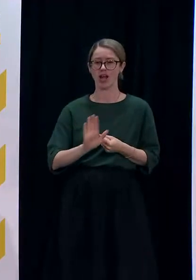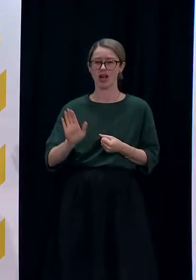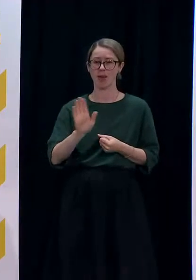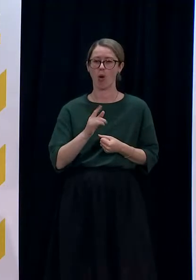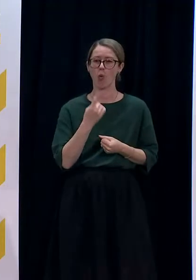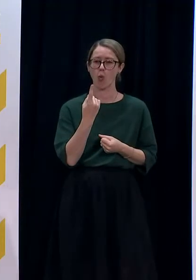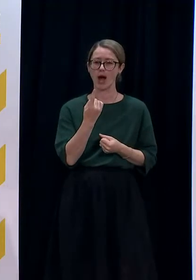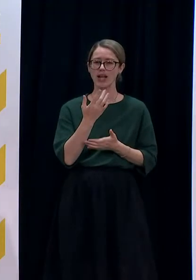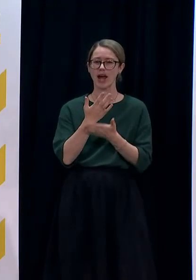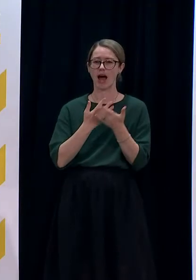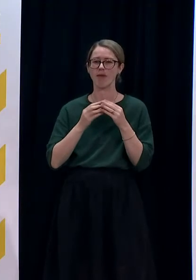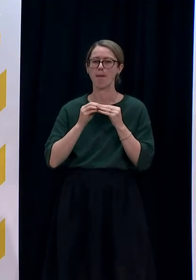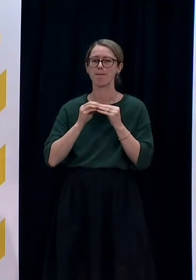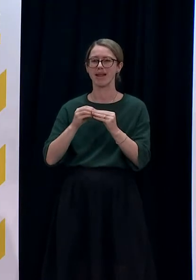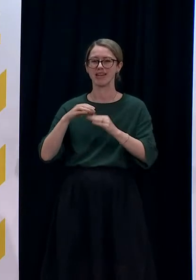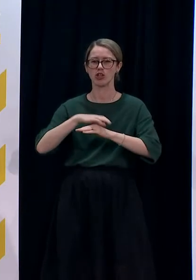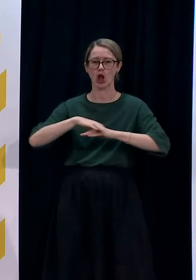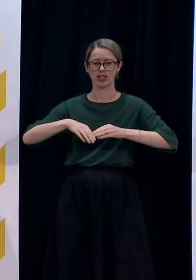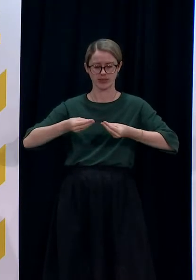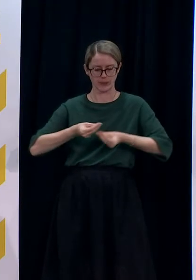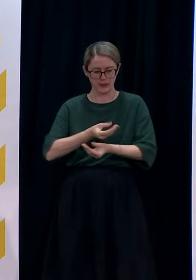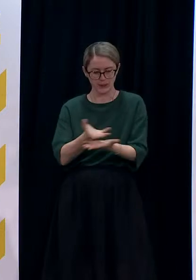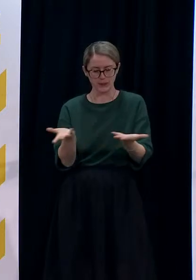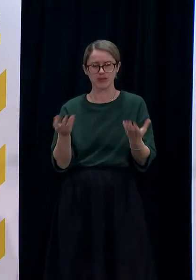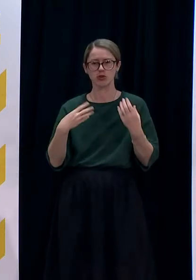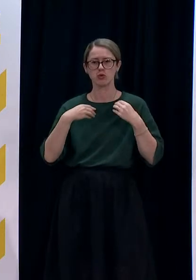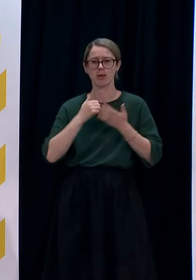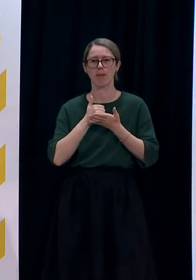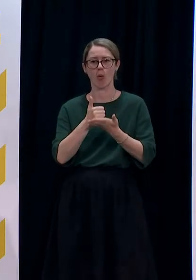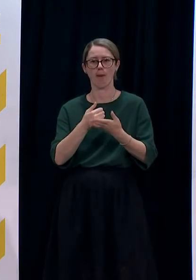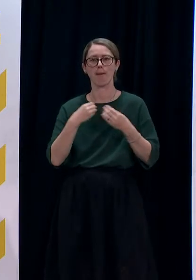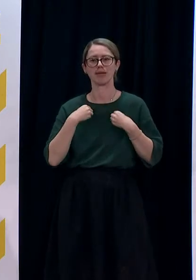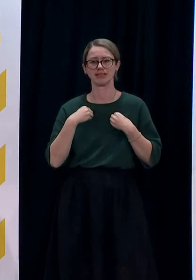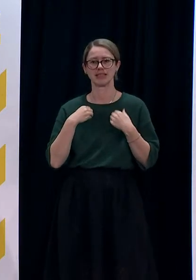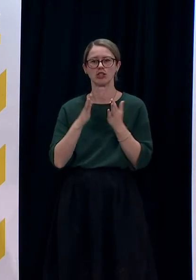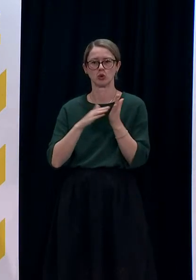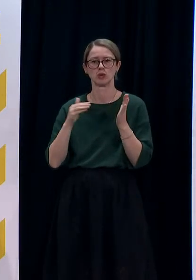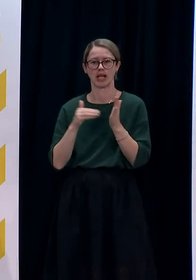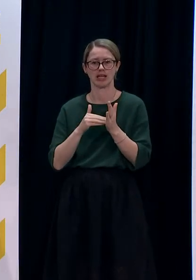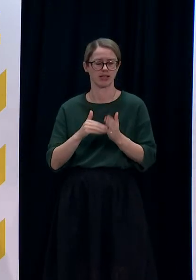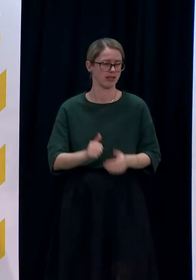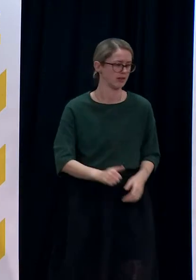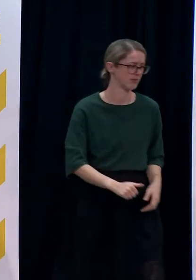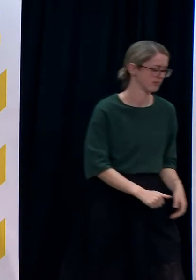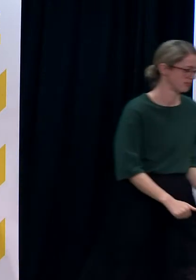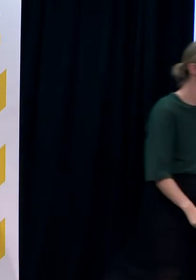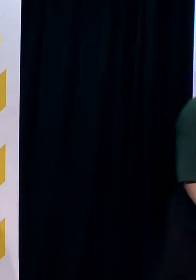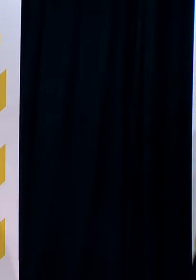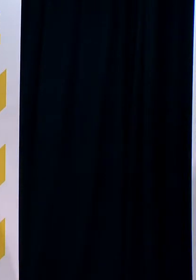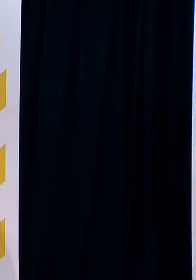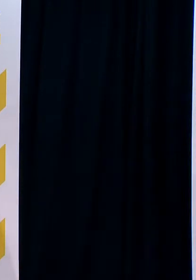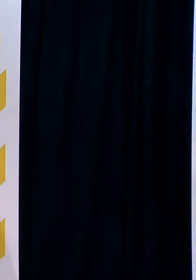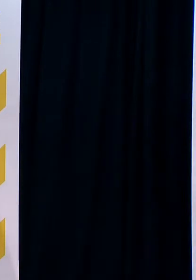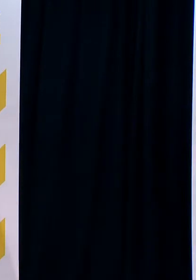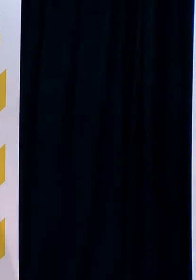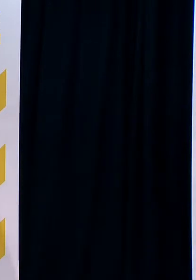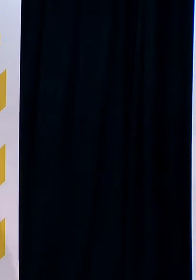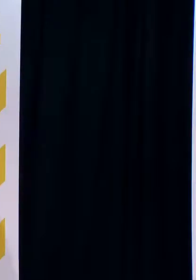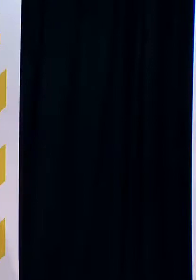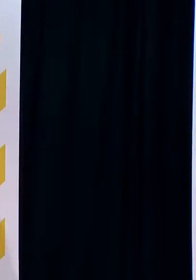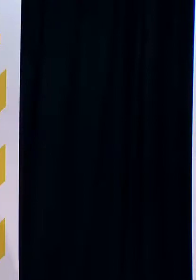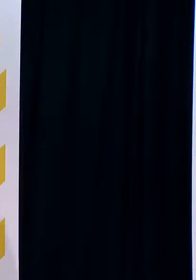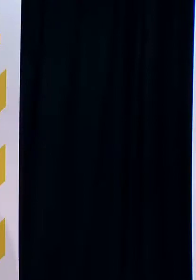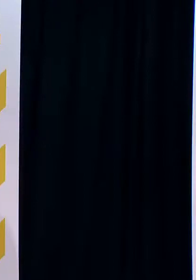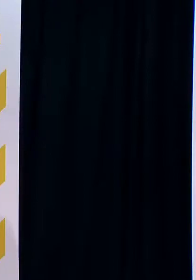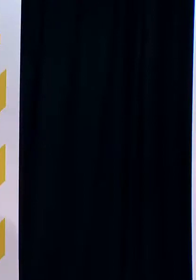$1.5 billion has gone out to support businesses in New Zealand. Can I ask you a question about Bluetooth? Why was the decision made to